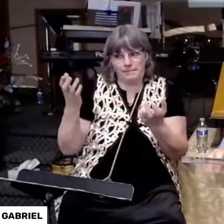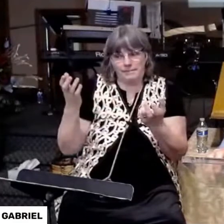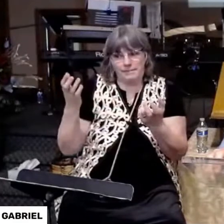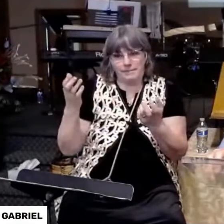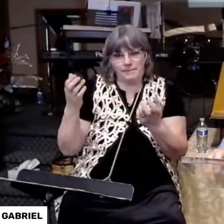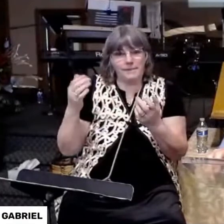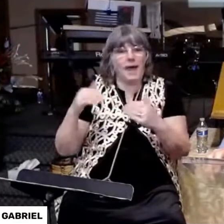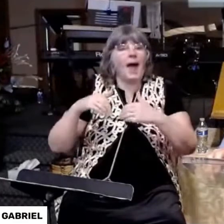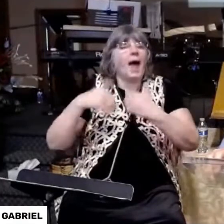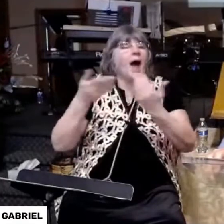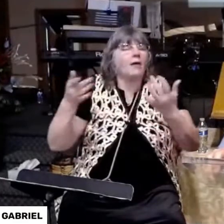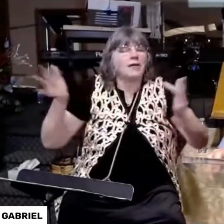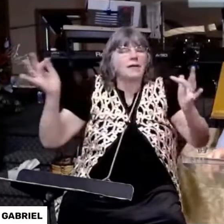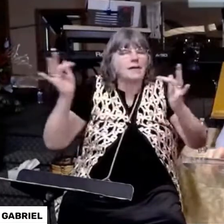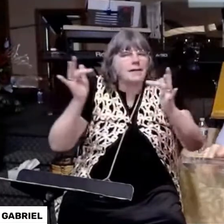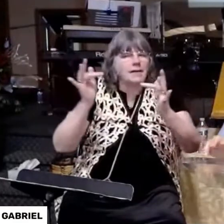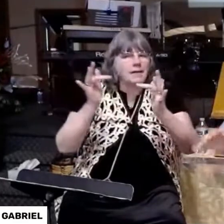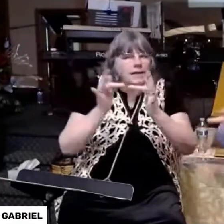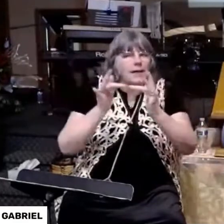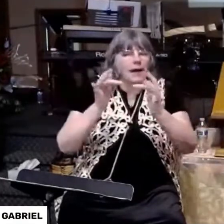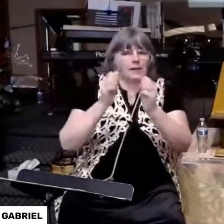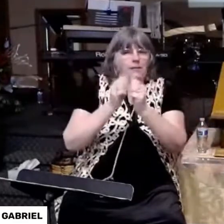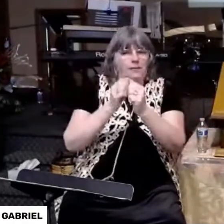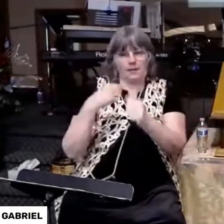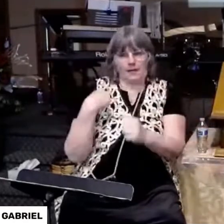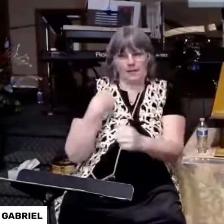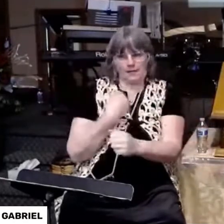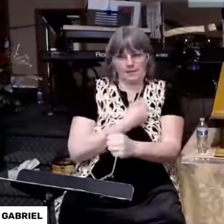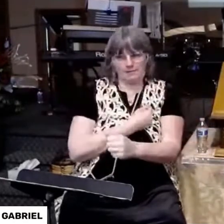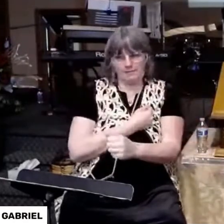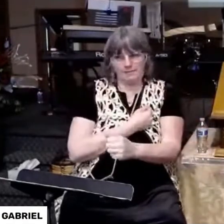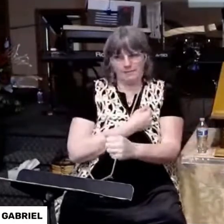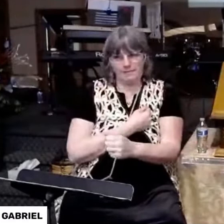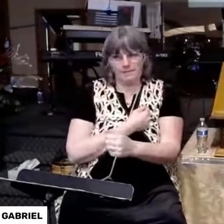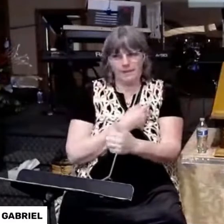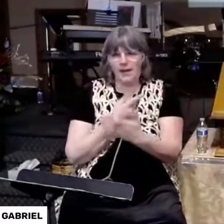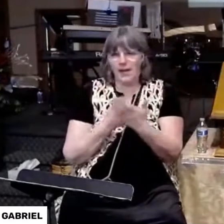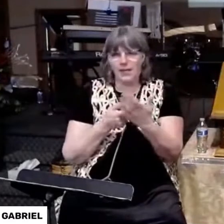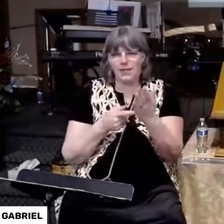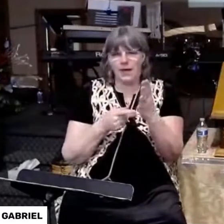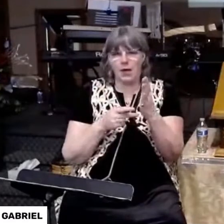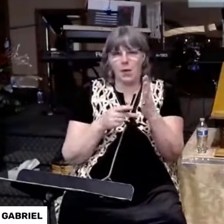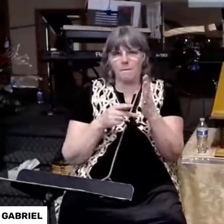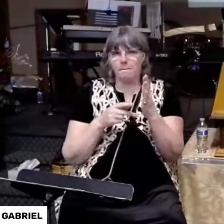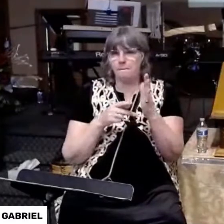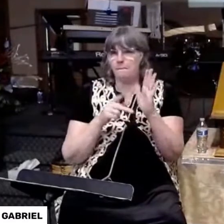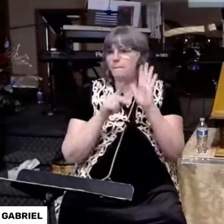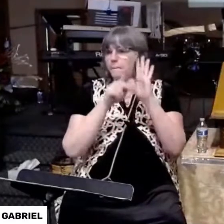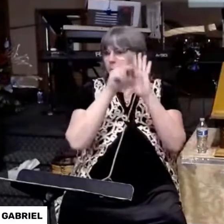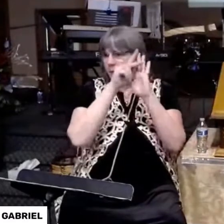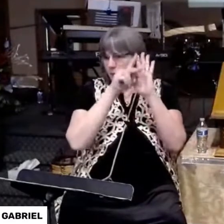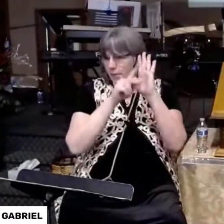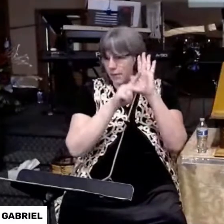What? How would it connect? How would those principles that we've seen